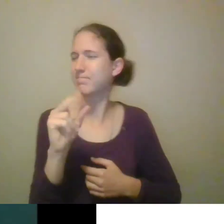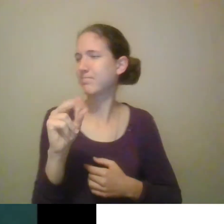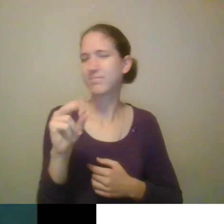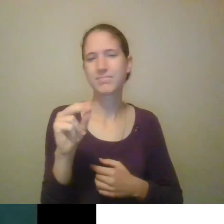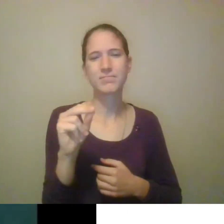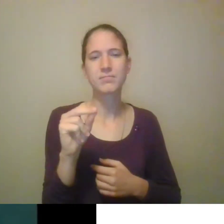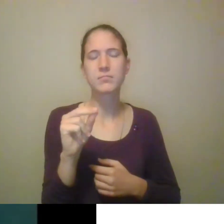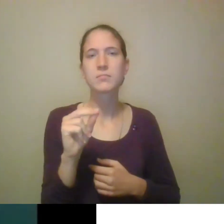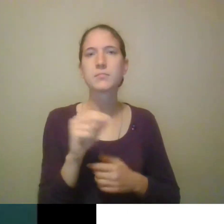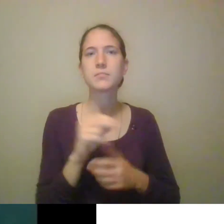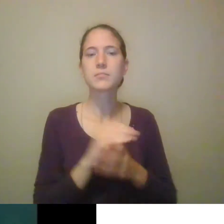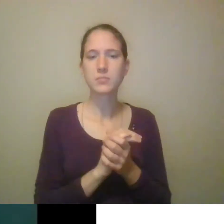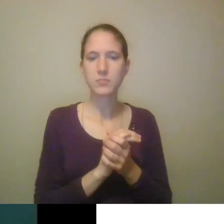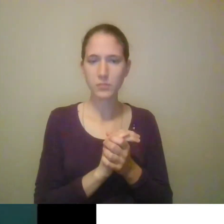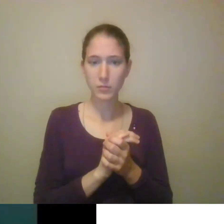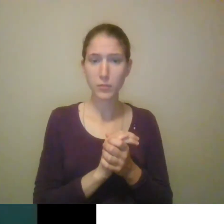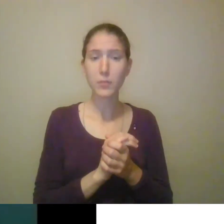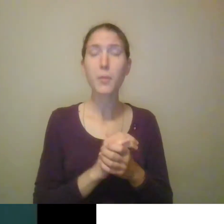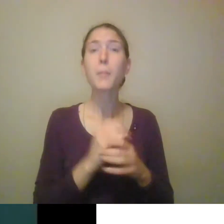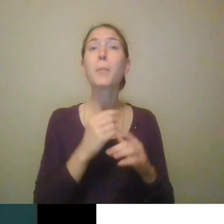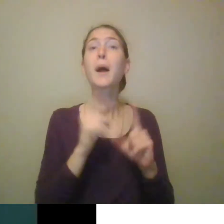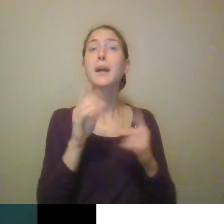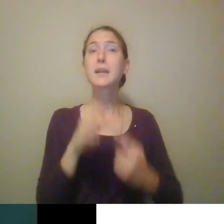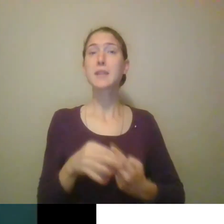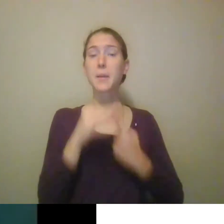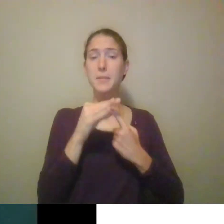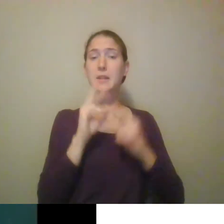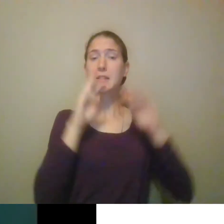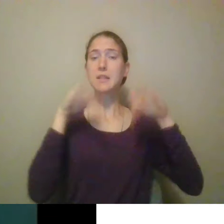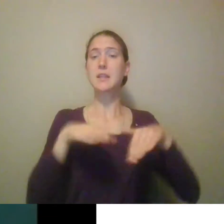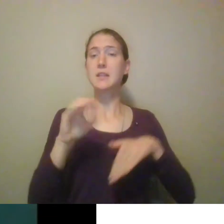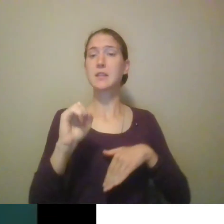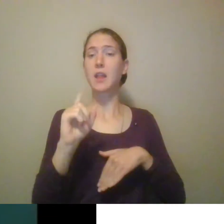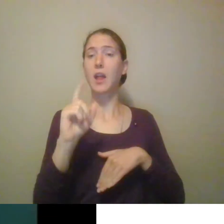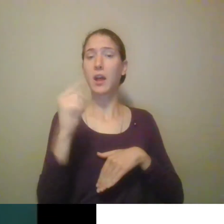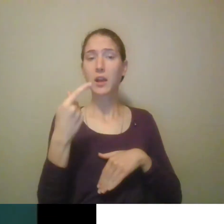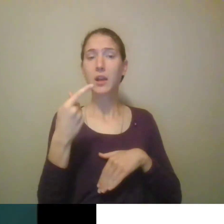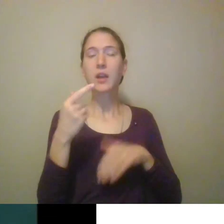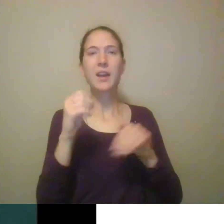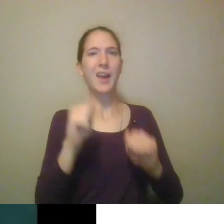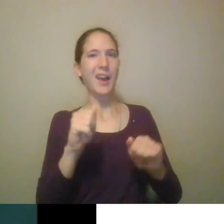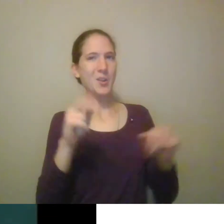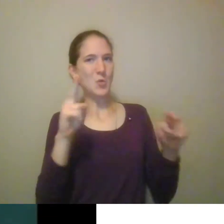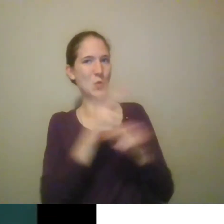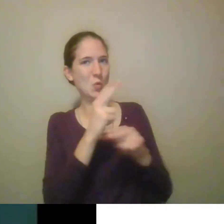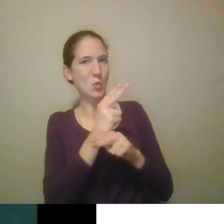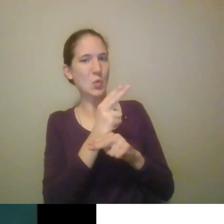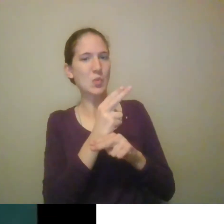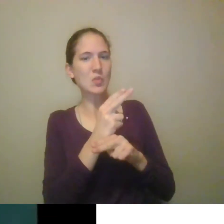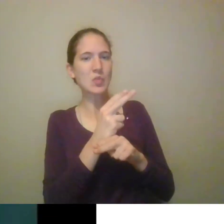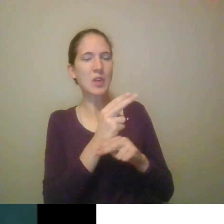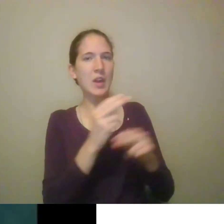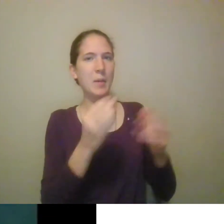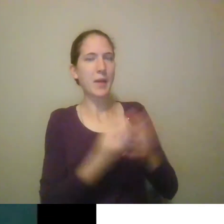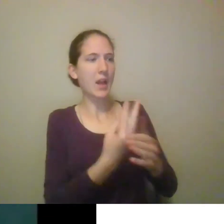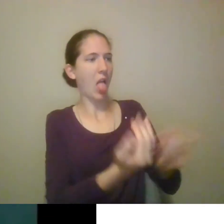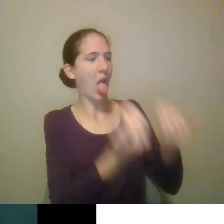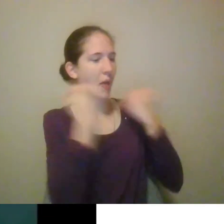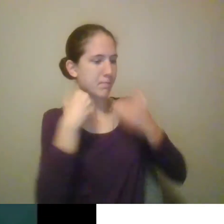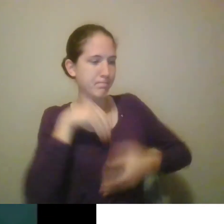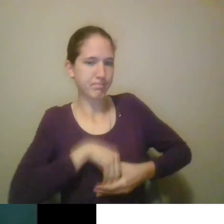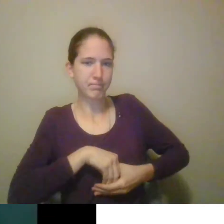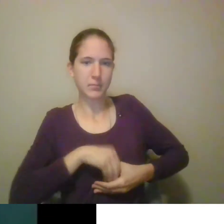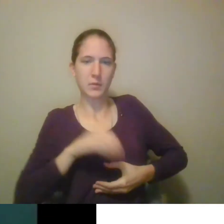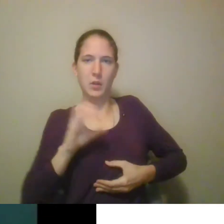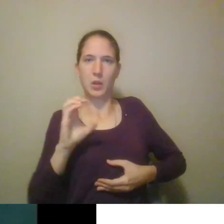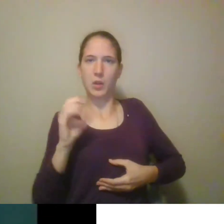sea slug, which can use a plant's chloroplast for a very short time. All right, but put it this way, animal cells